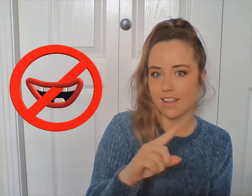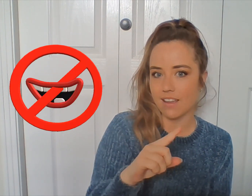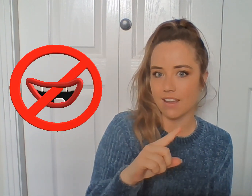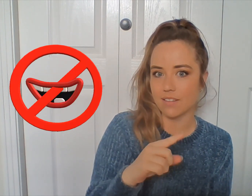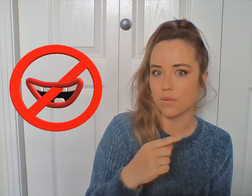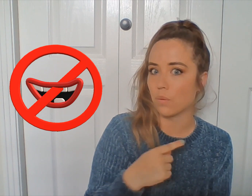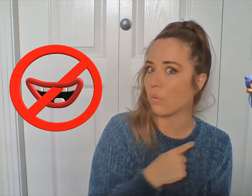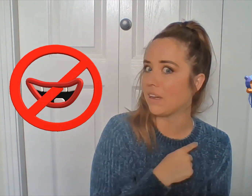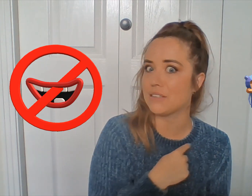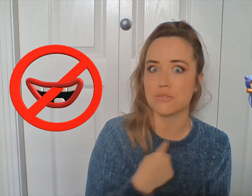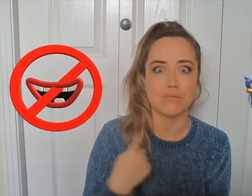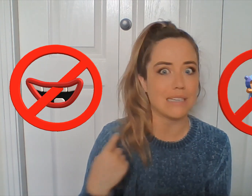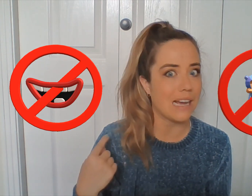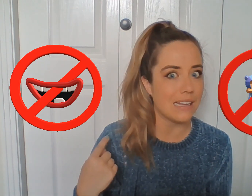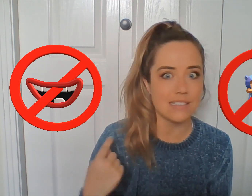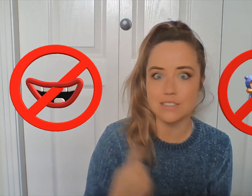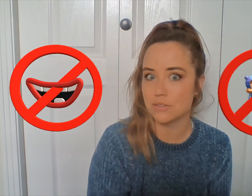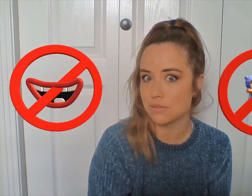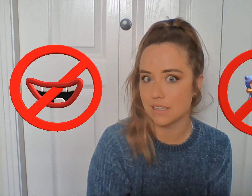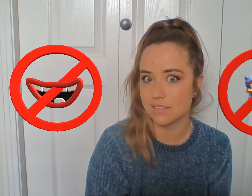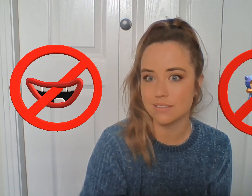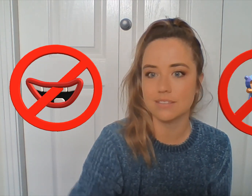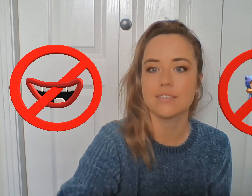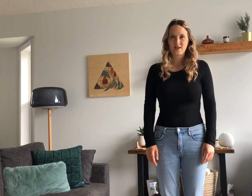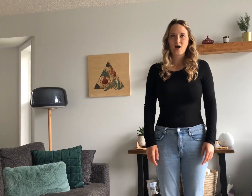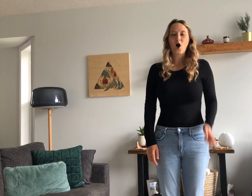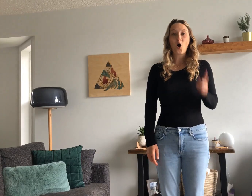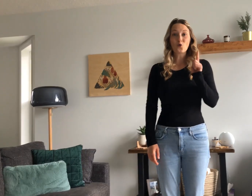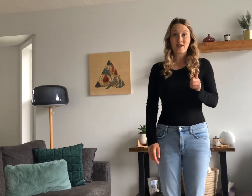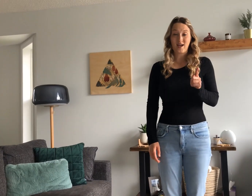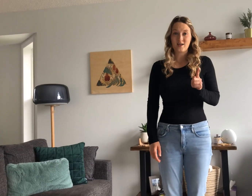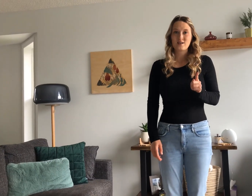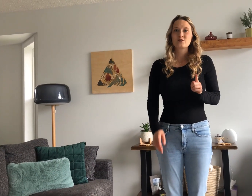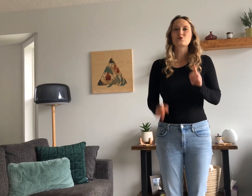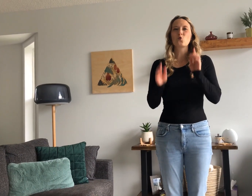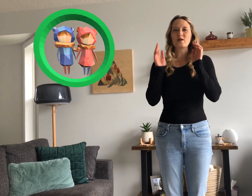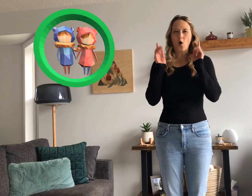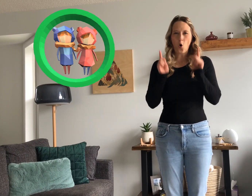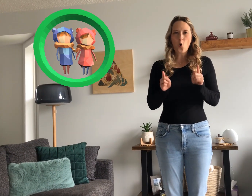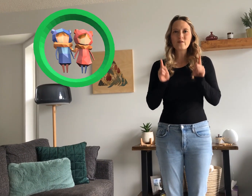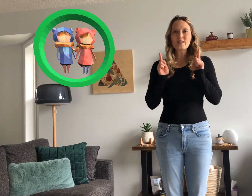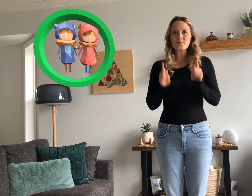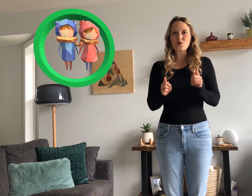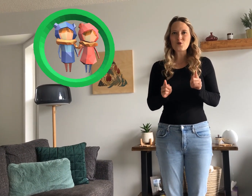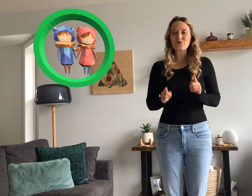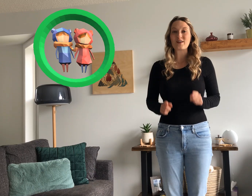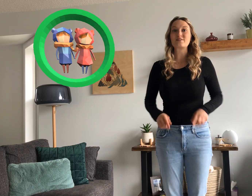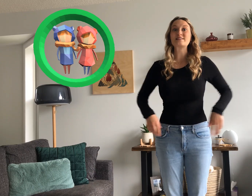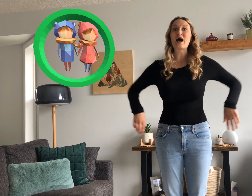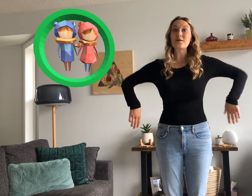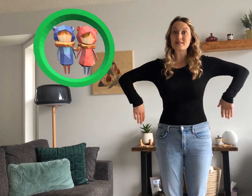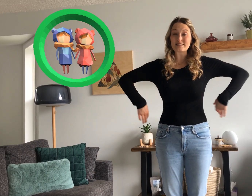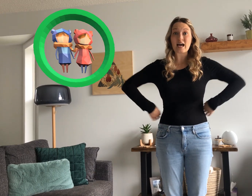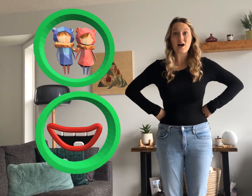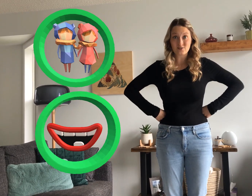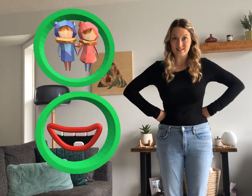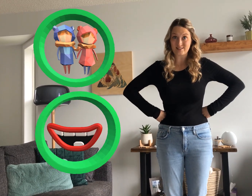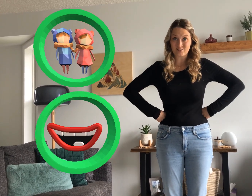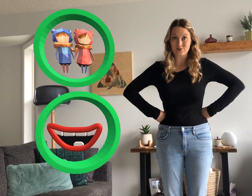say it, we do not do it. Okay, so we only move if Simon tells us to.